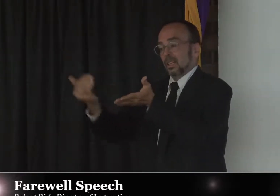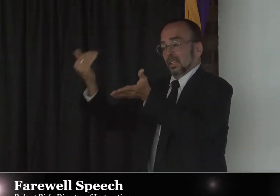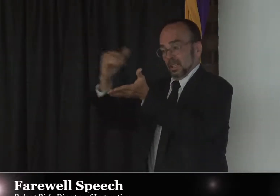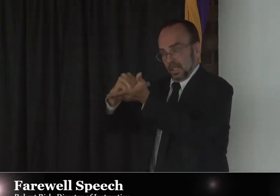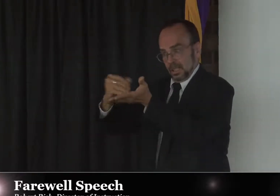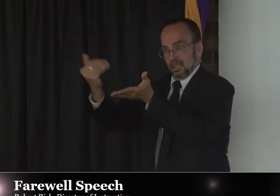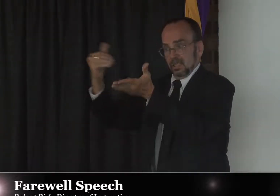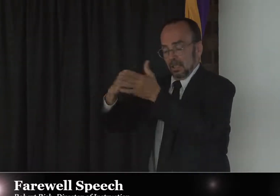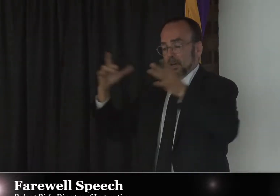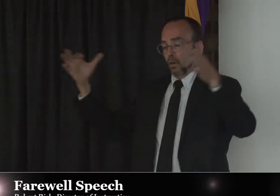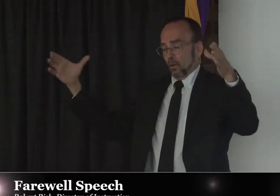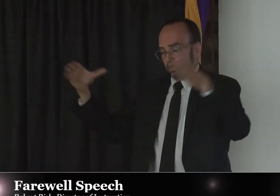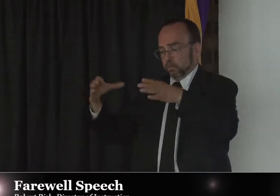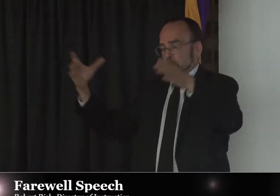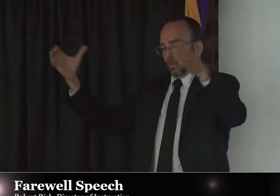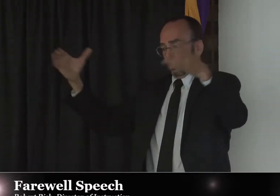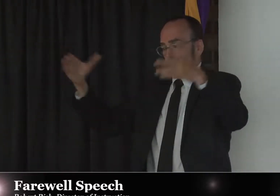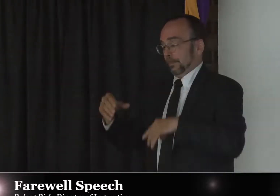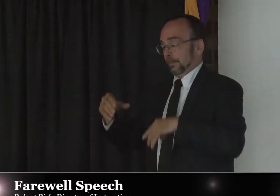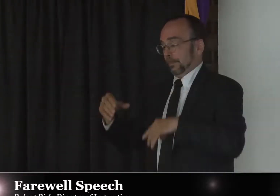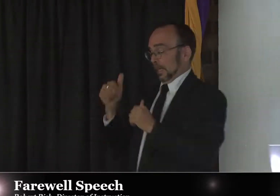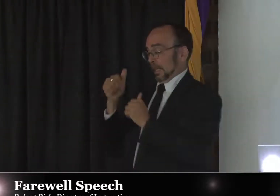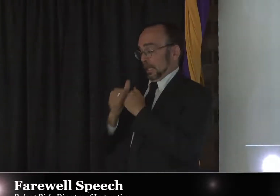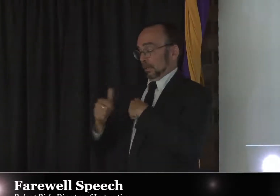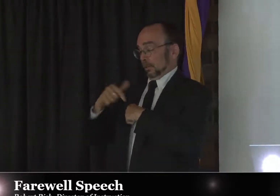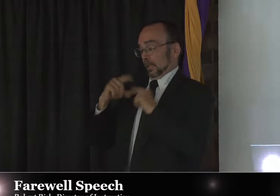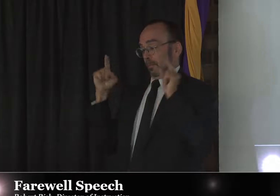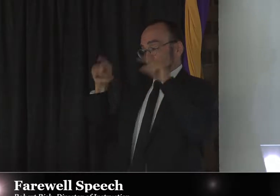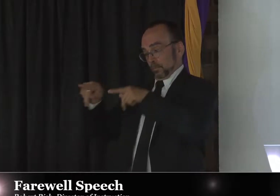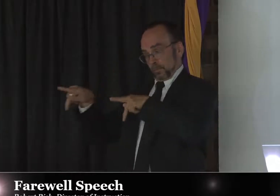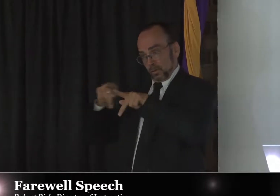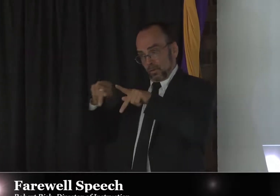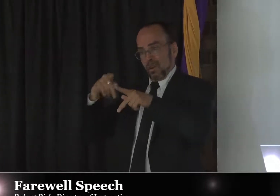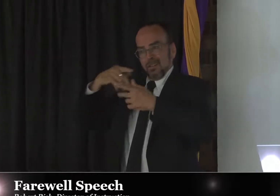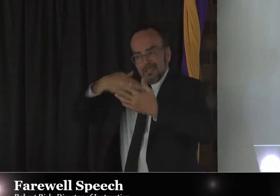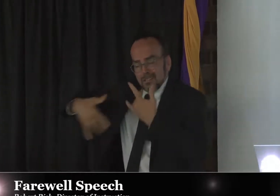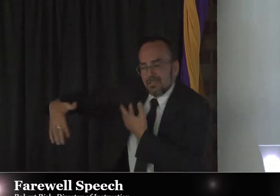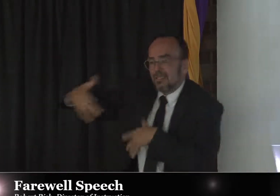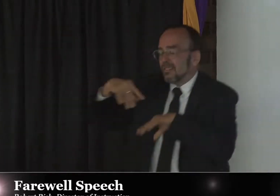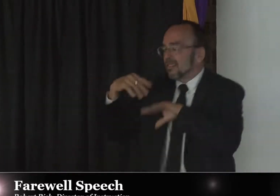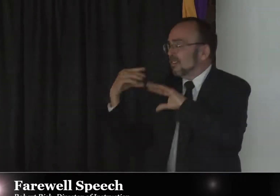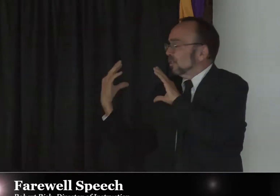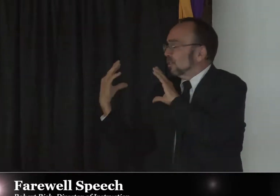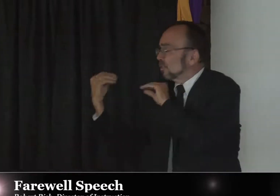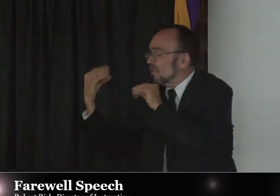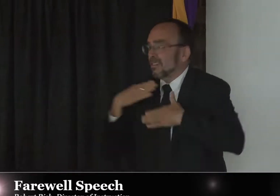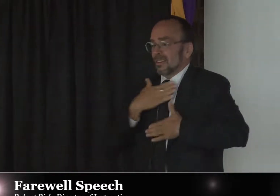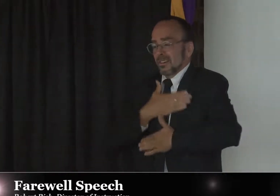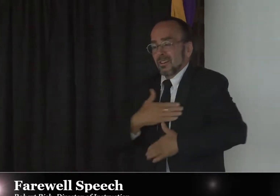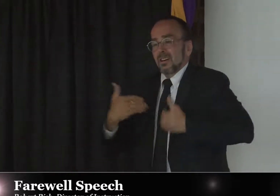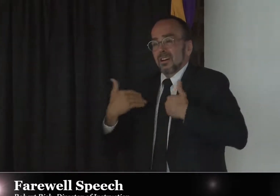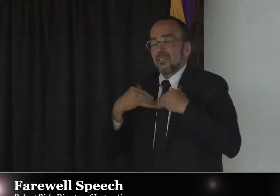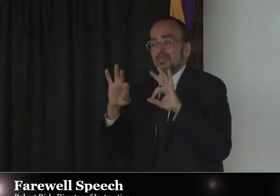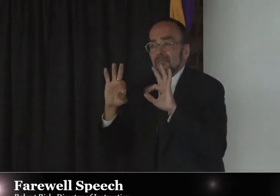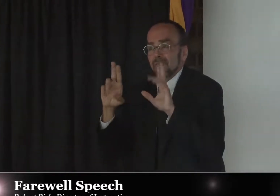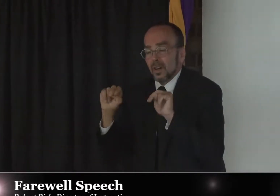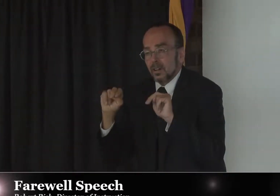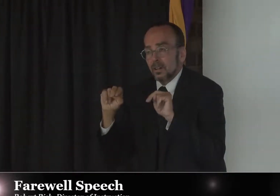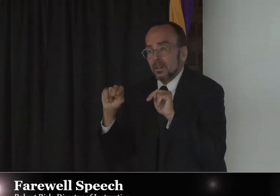And I'd see him at these parties now and then, and every time we'd get to this party, we'd socialize, have fun,